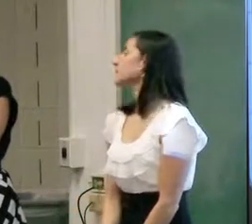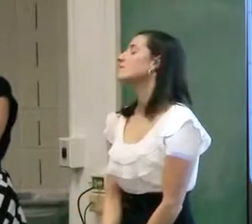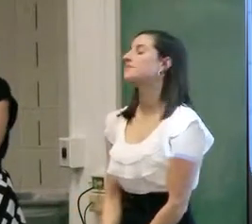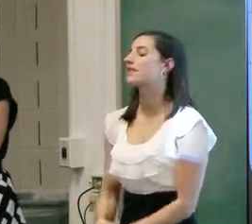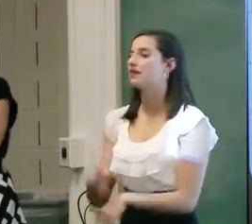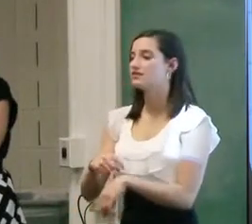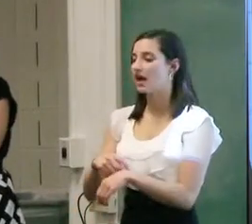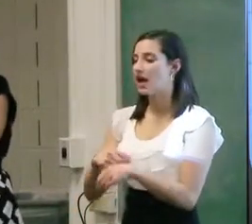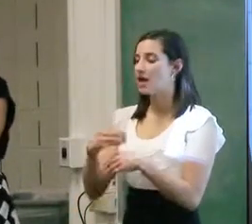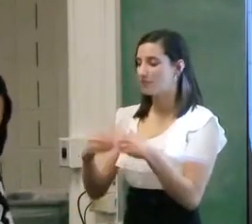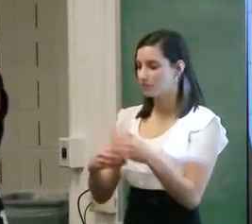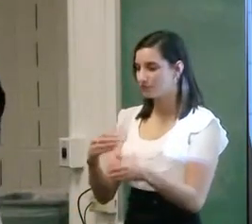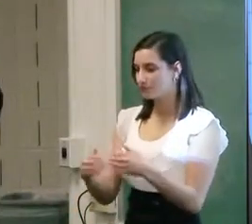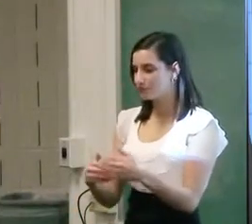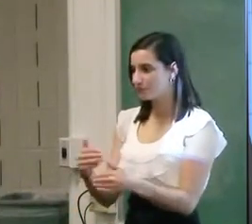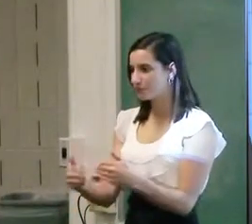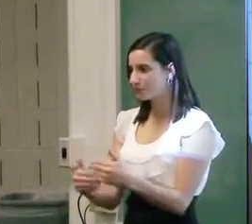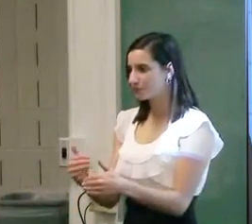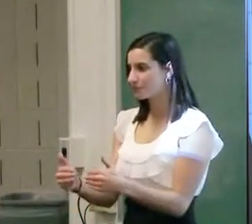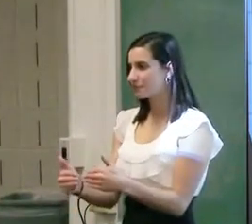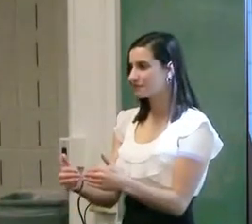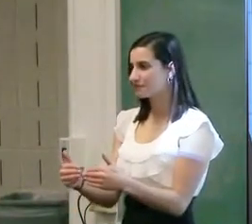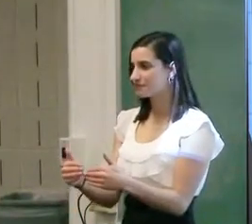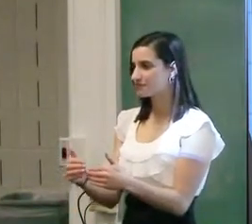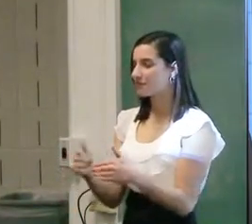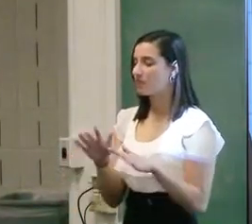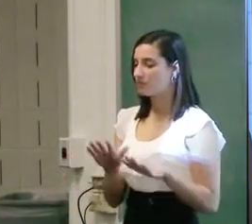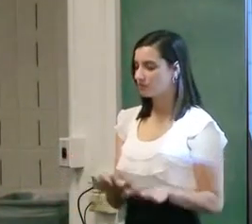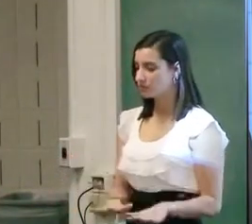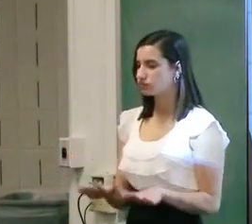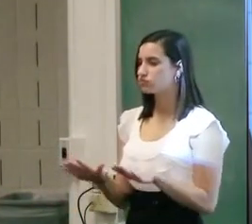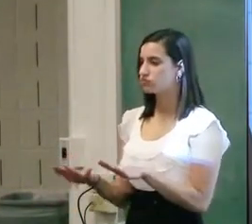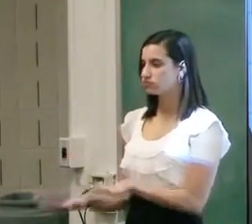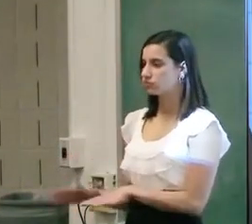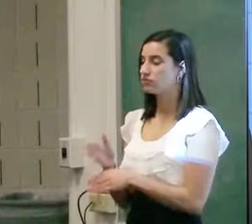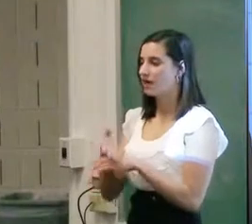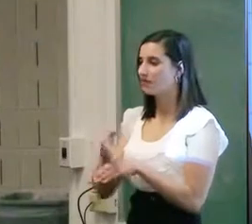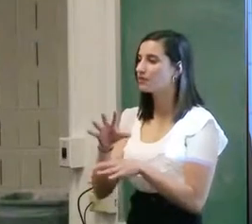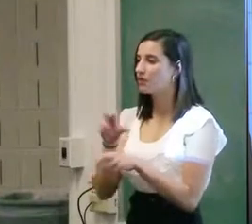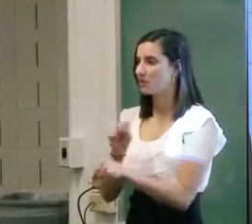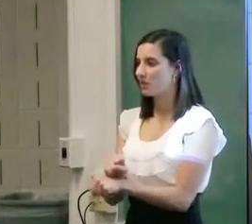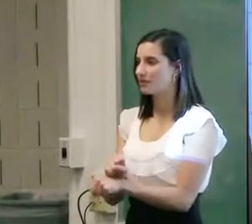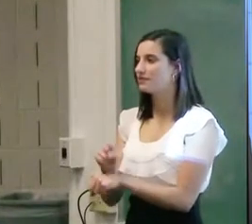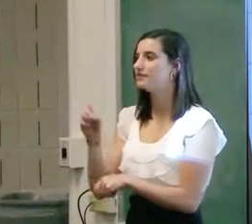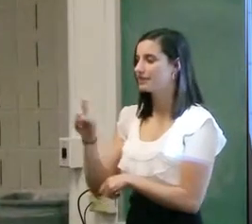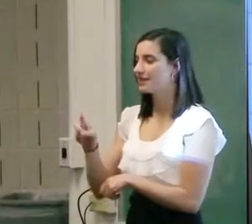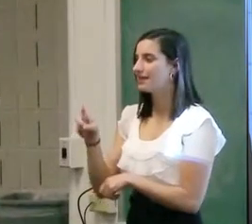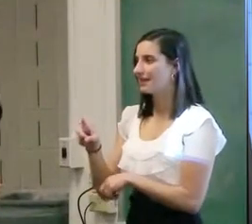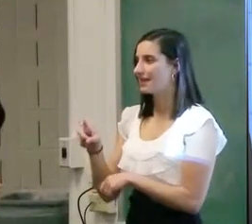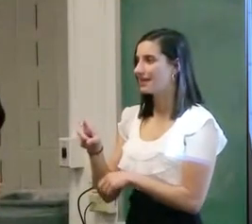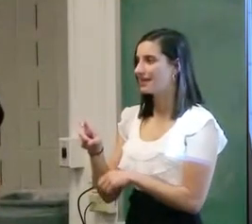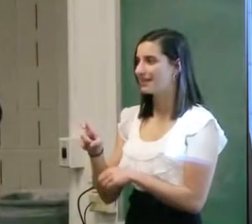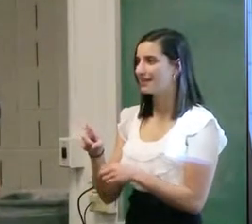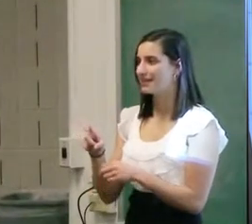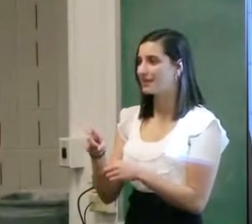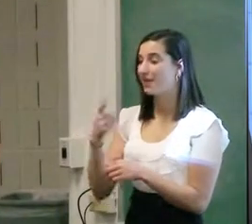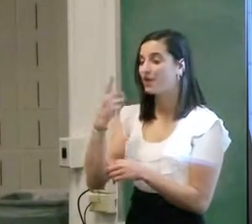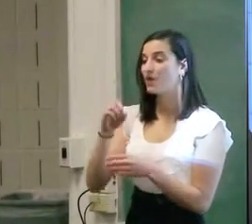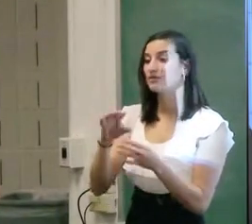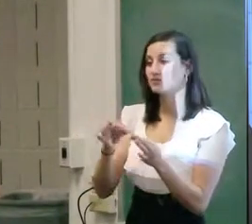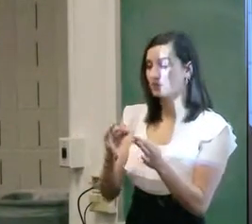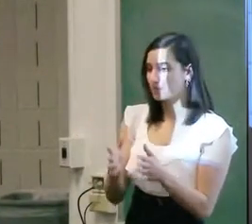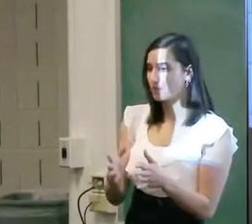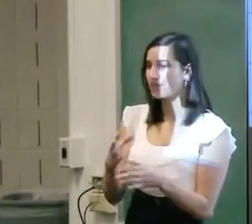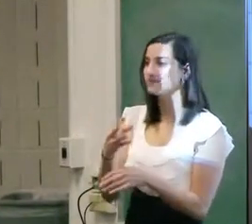Having time to process and decompress after appointment is what's needed to both be an interpreter and to